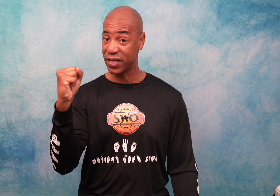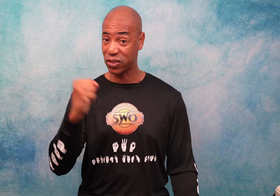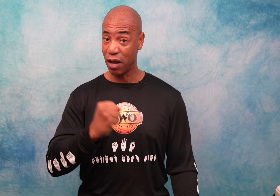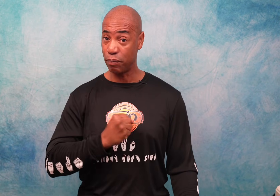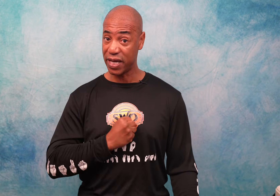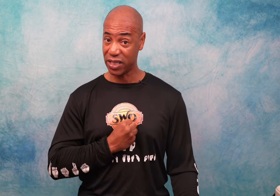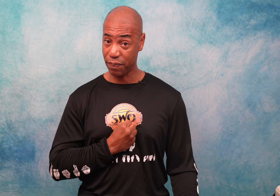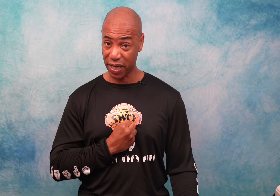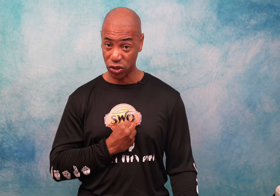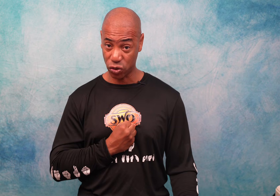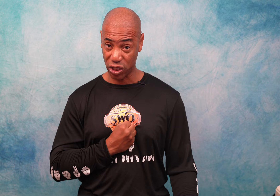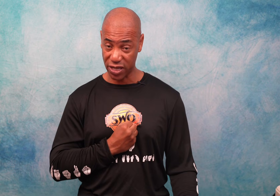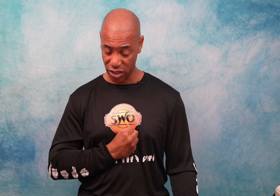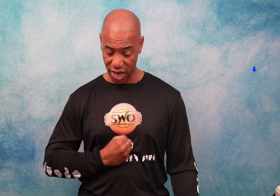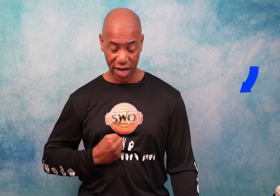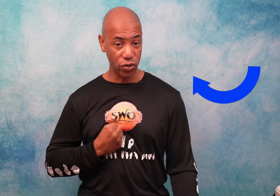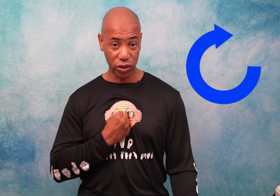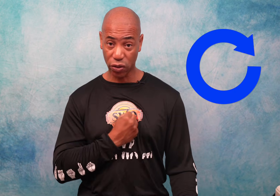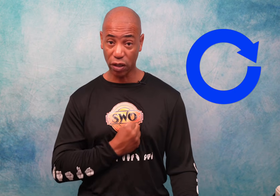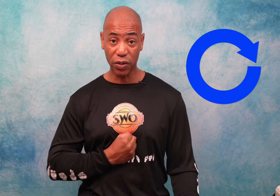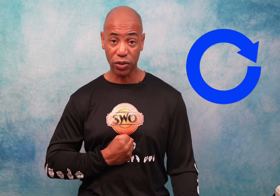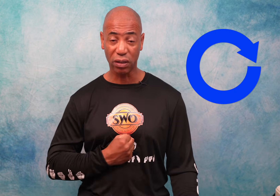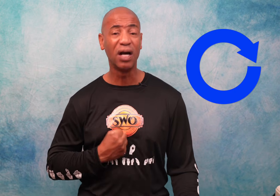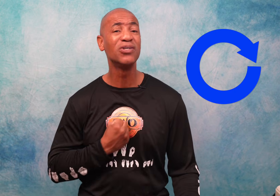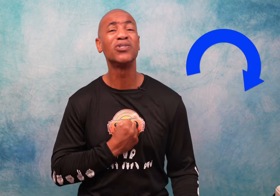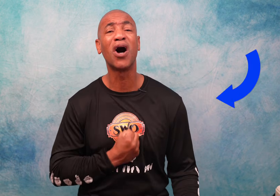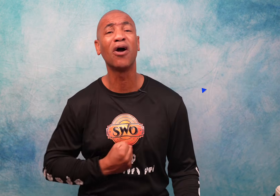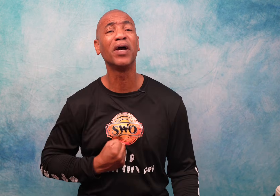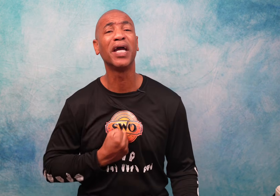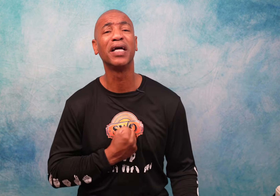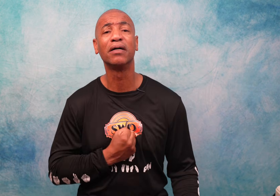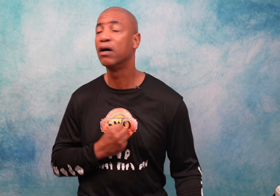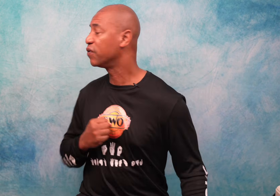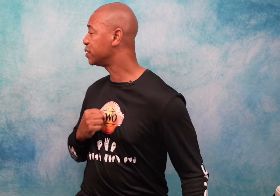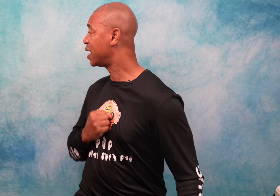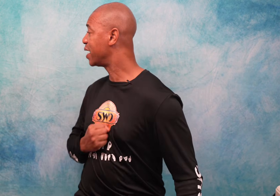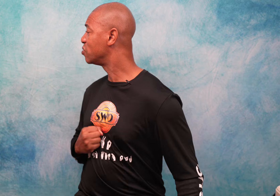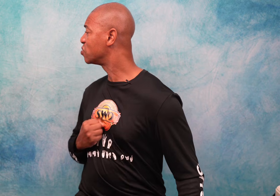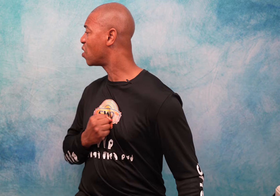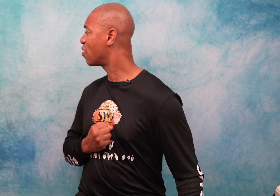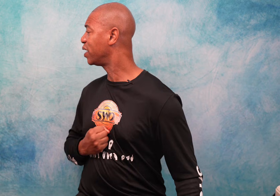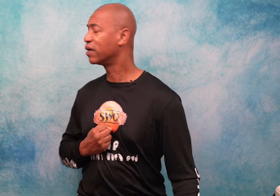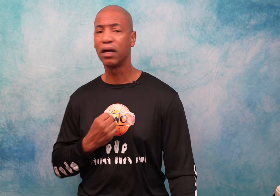S, place it up against your chest, and do a circular motion. From the side.